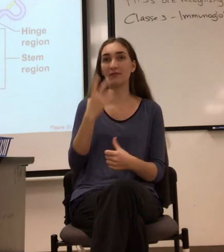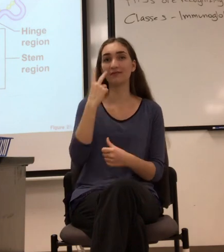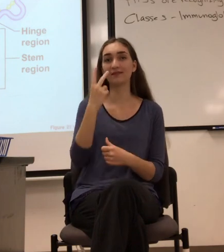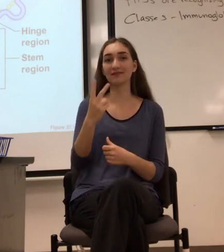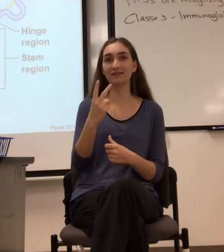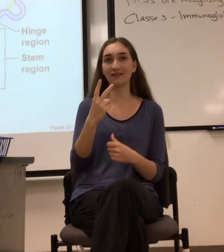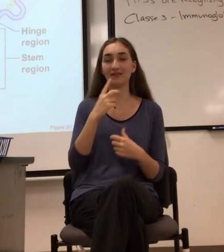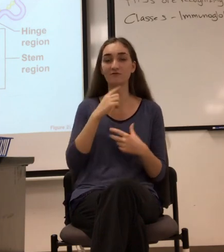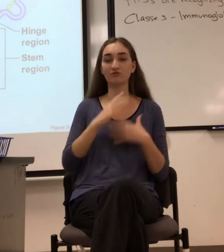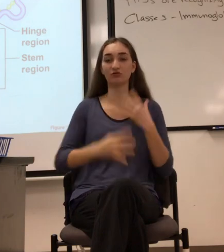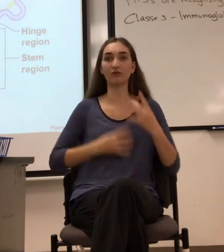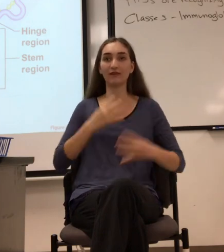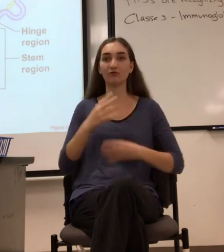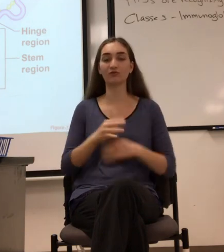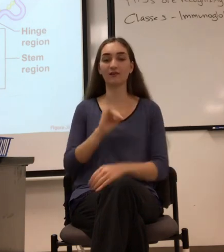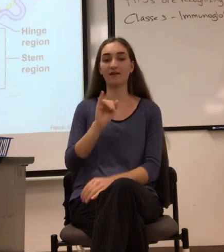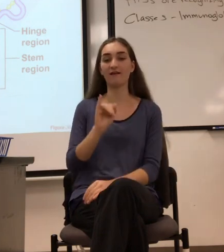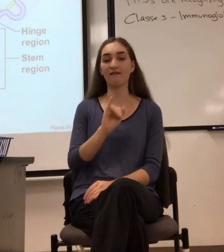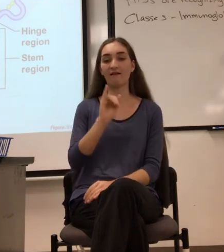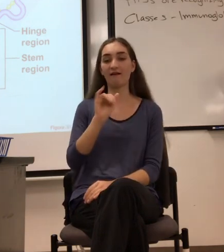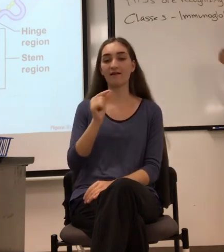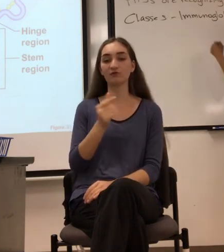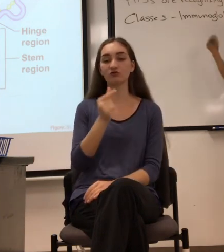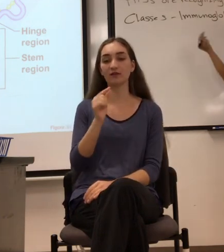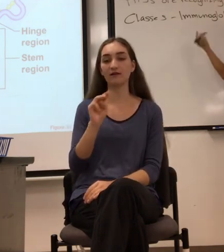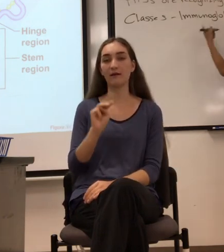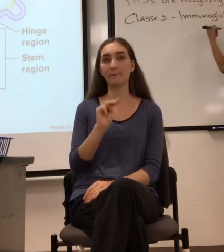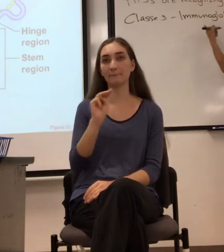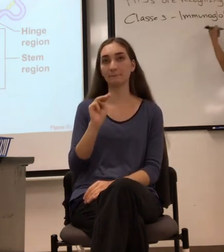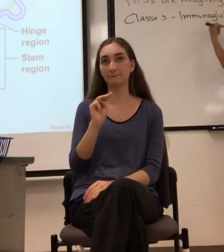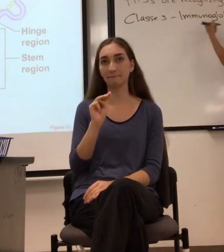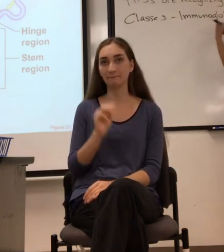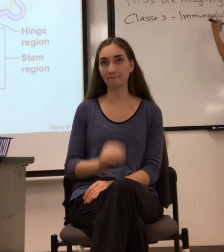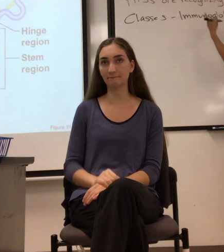circulation are the IgMs. So you abbreviate